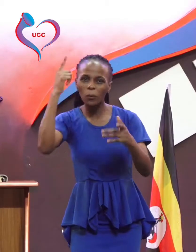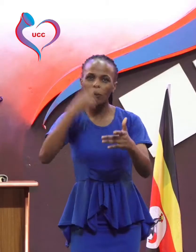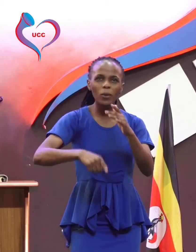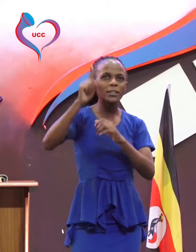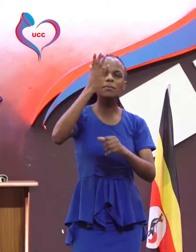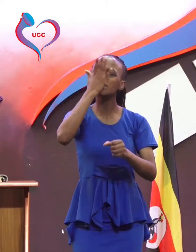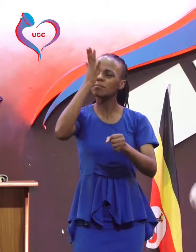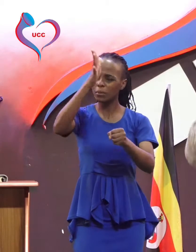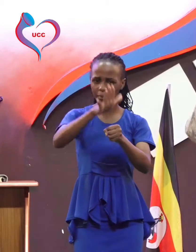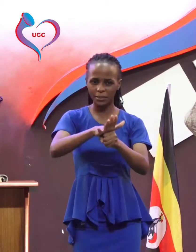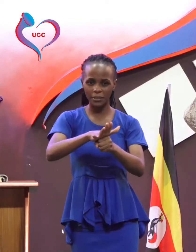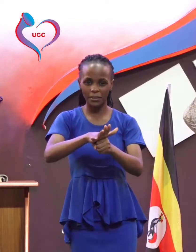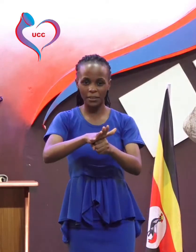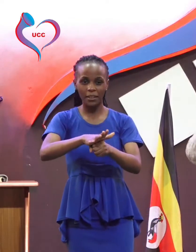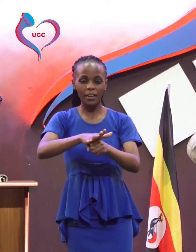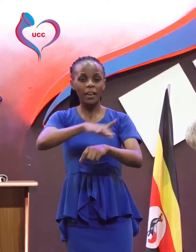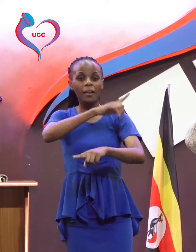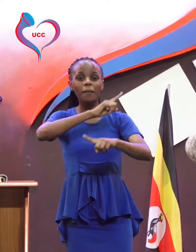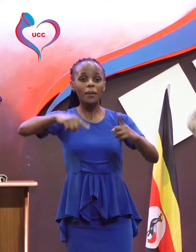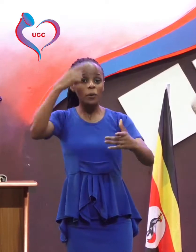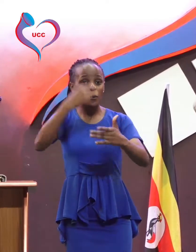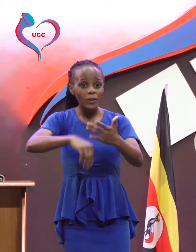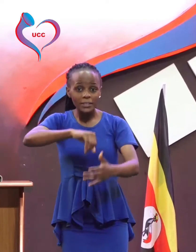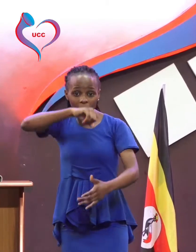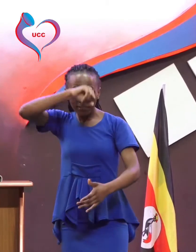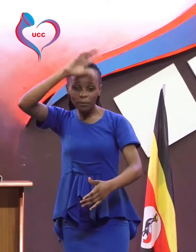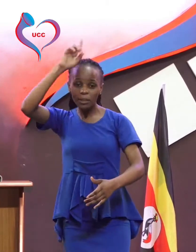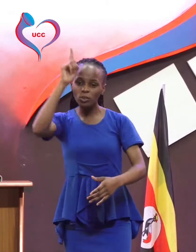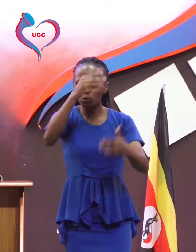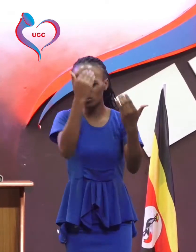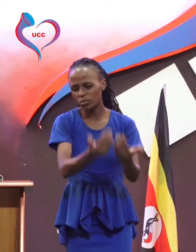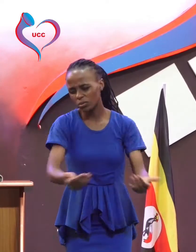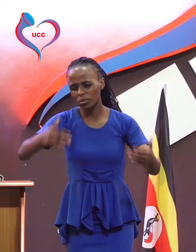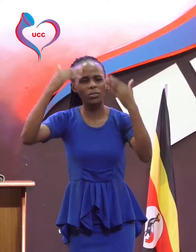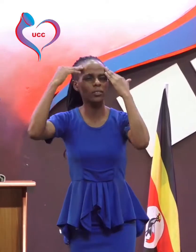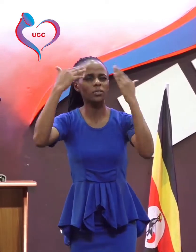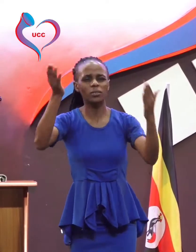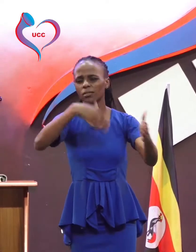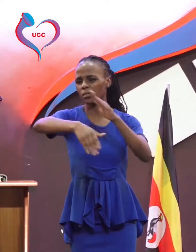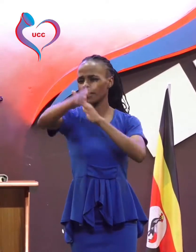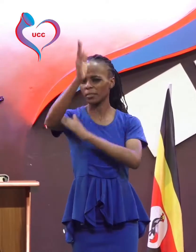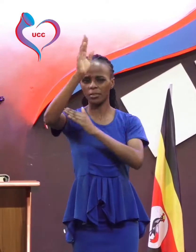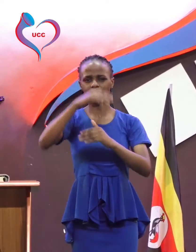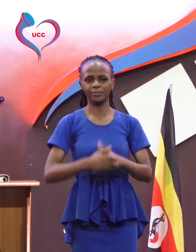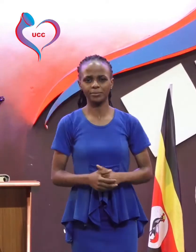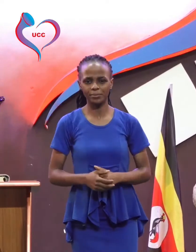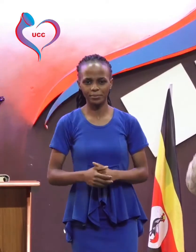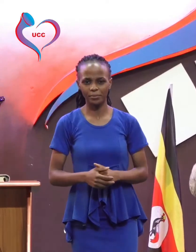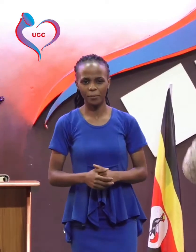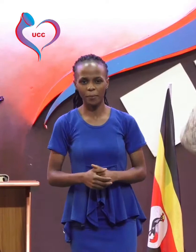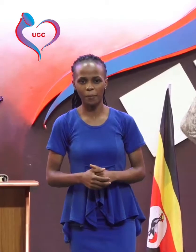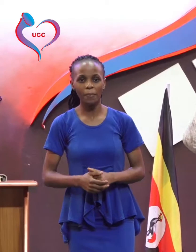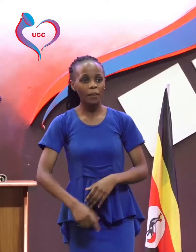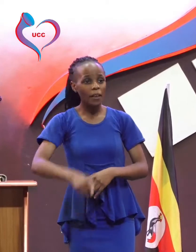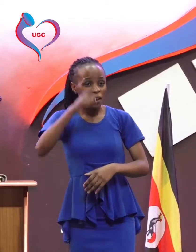Lord fulfilled his promise. But what is evil, what is dangerous, you the descendants, the